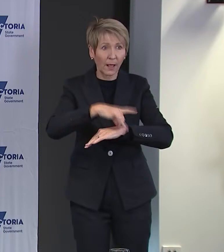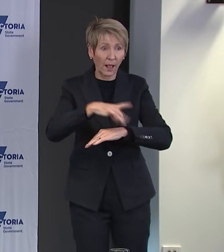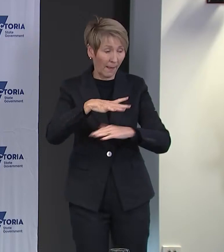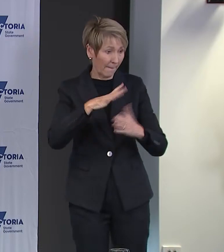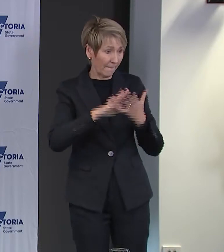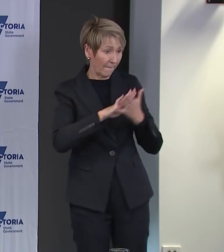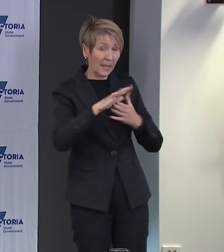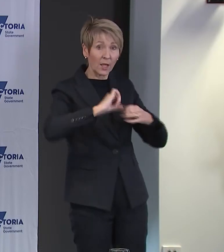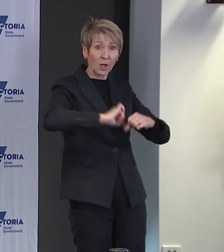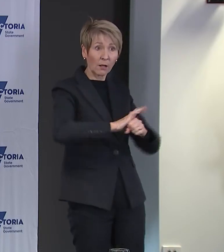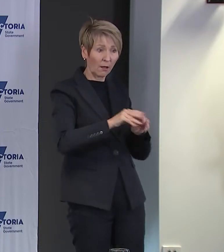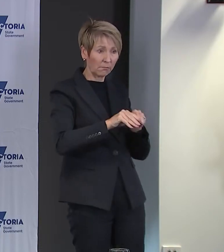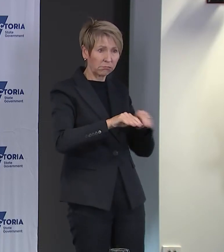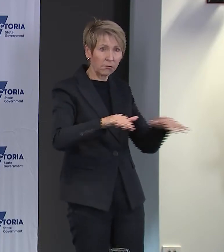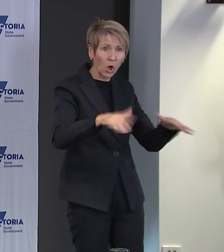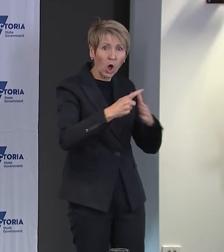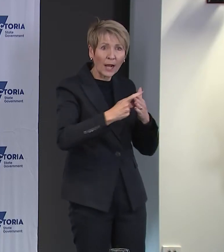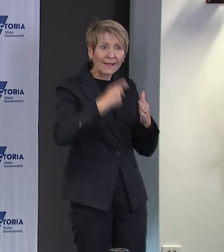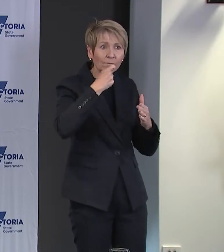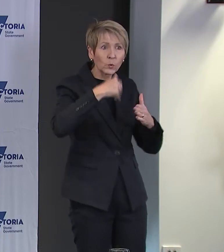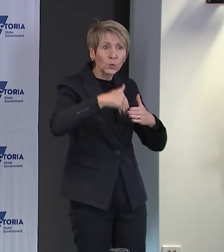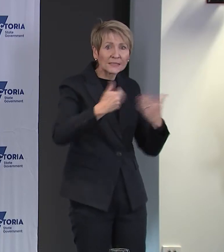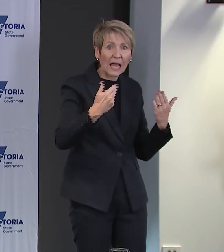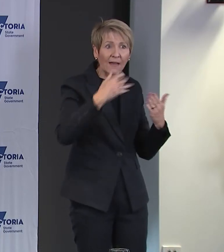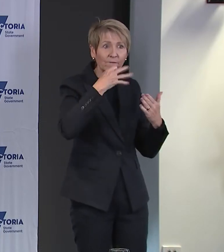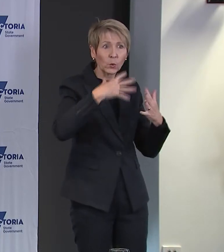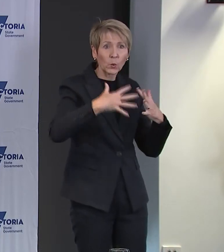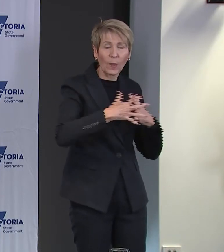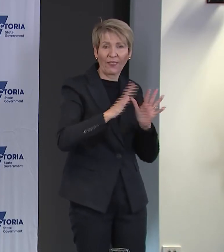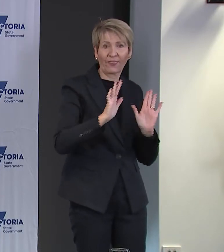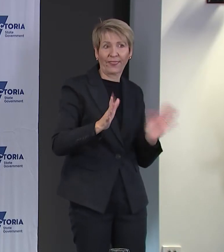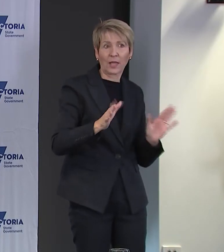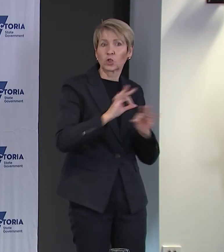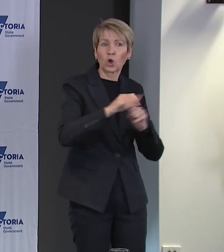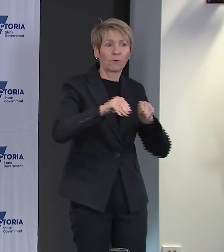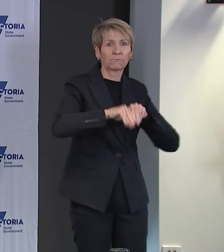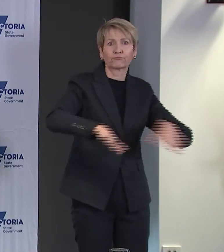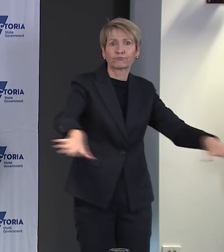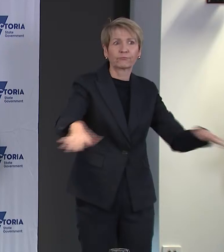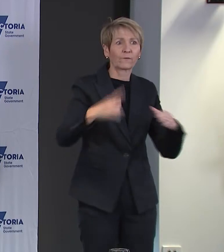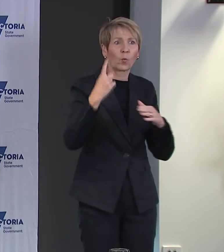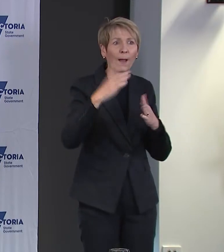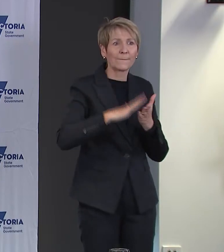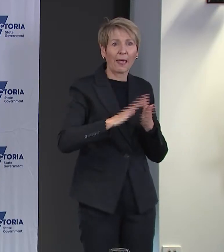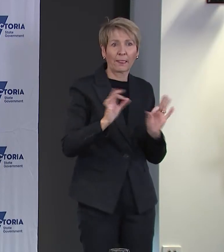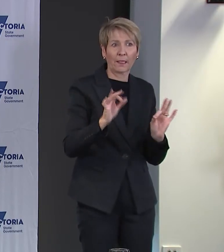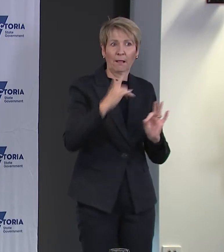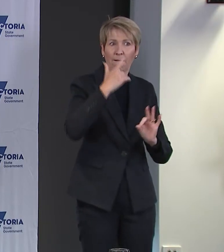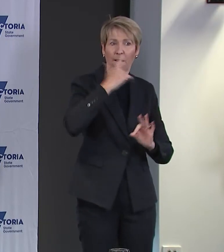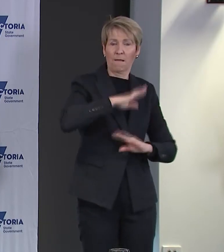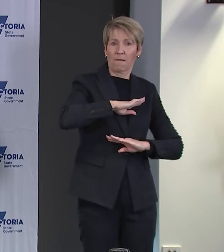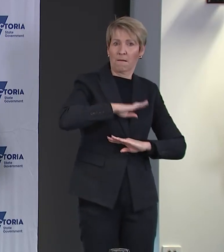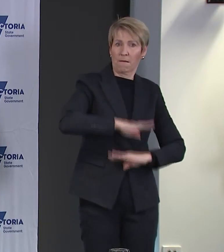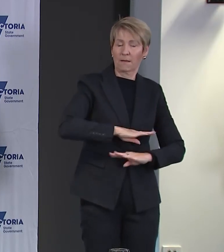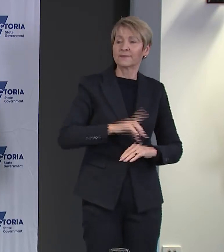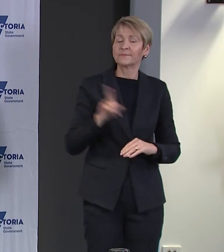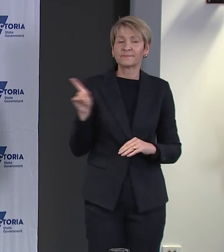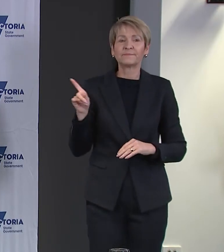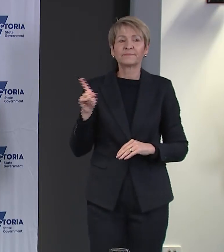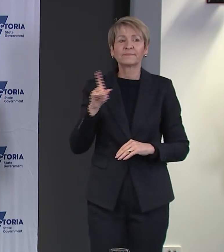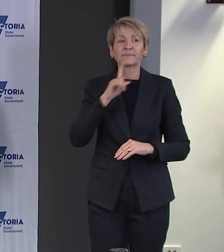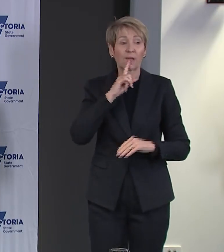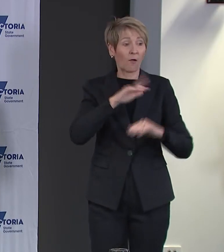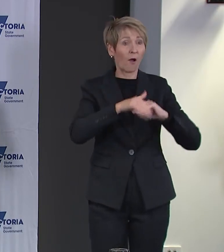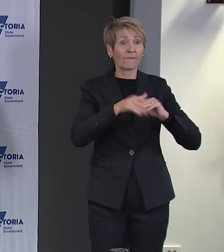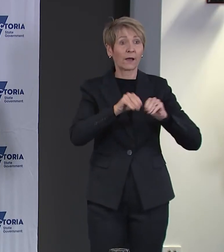been spreading for days or weeks. The way that it expands in terms of the attack rate